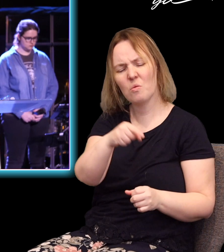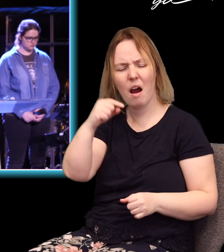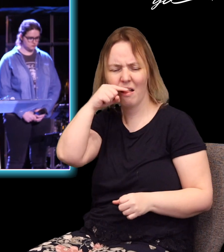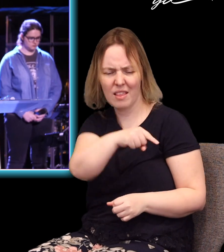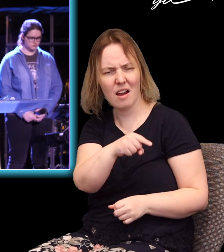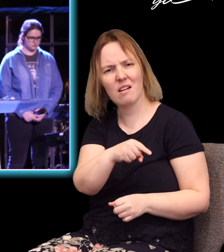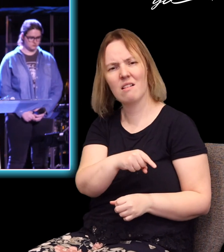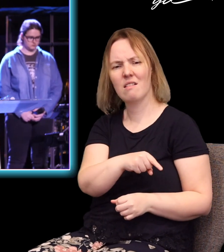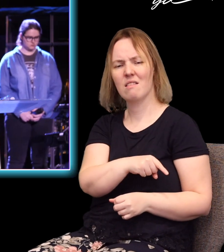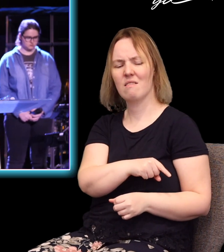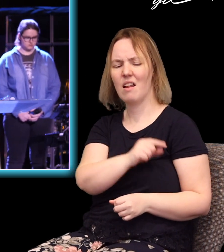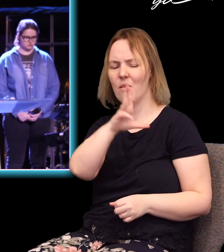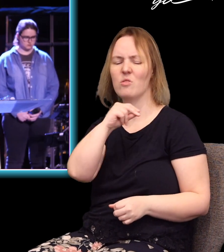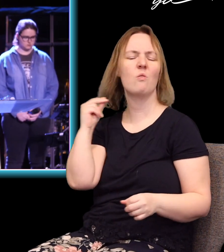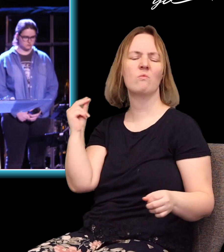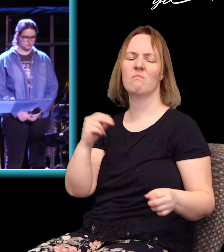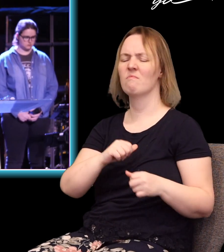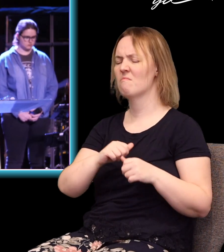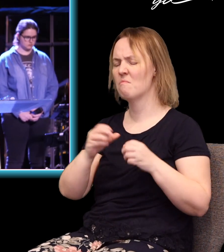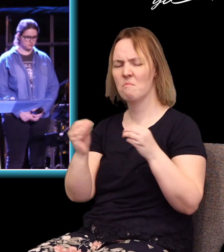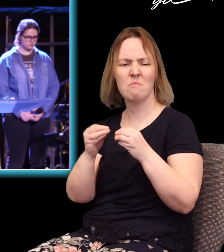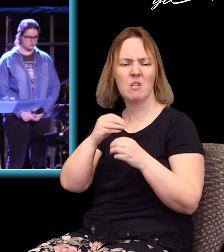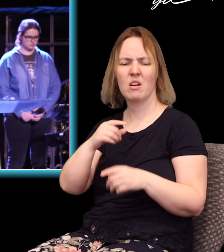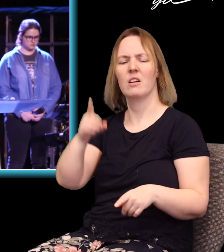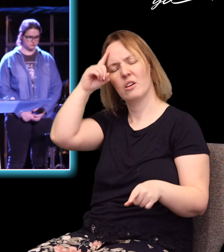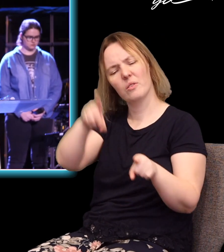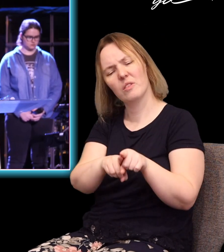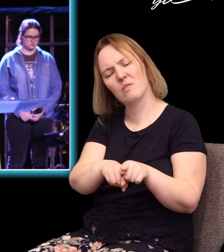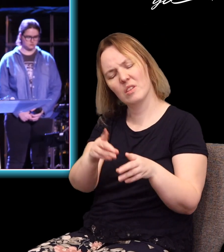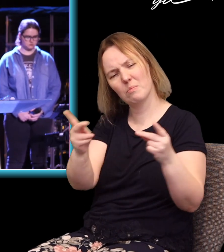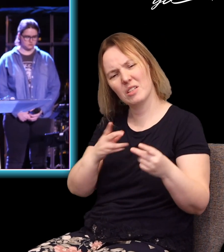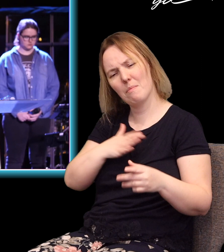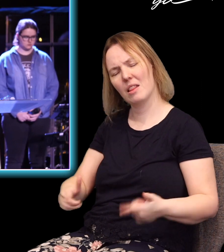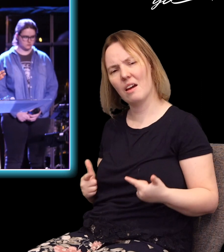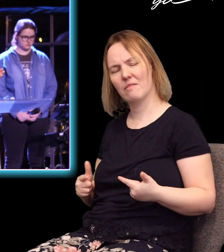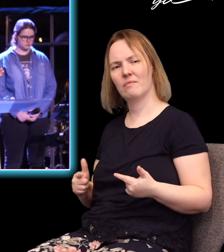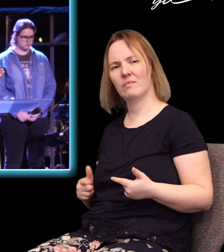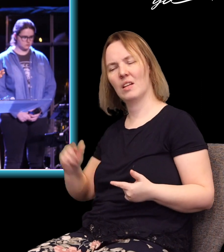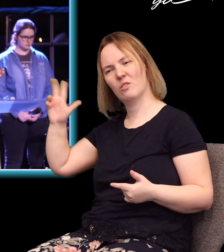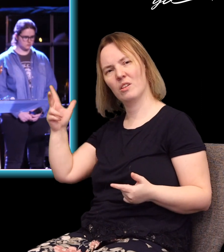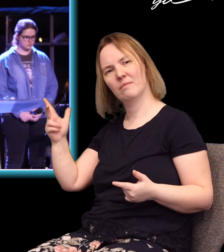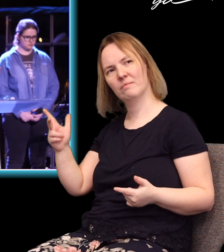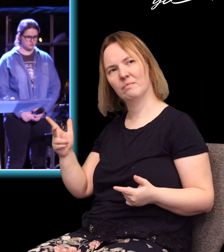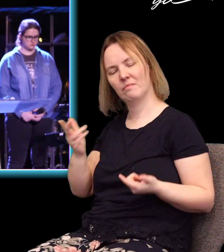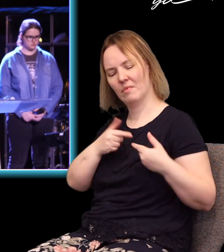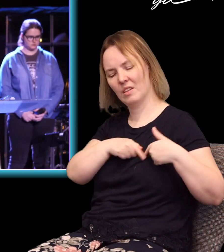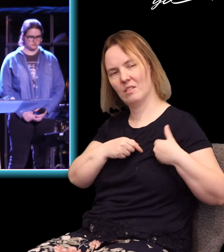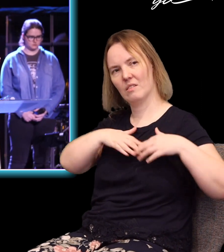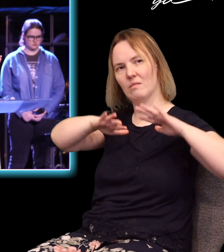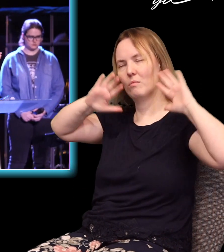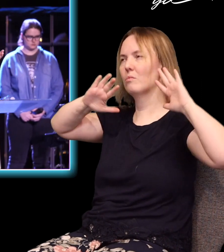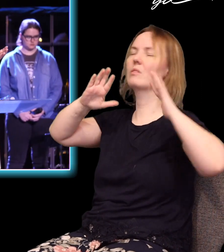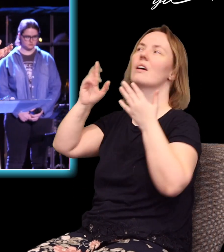liar, and I will no longer agree with you in this area of my life. And then number three, just open your